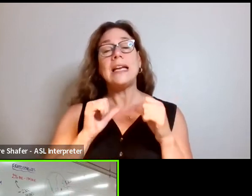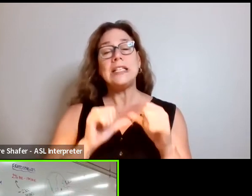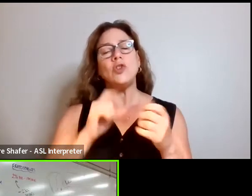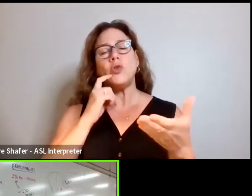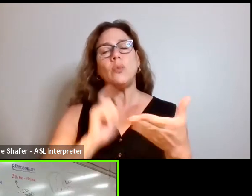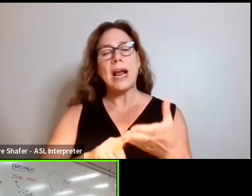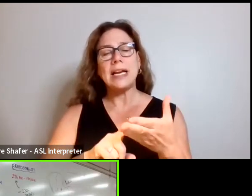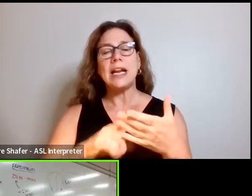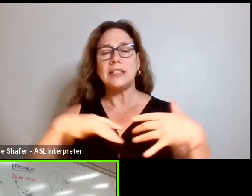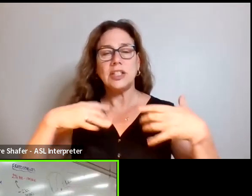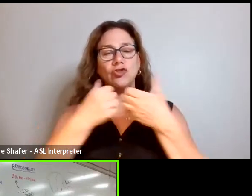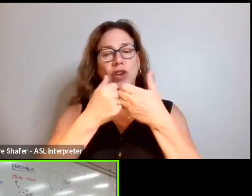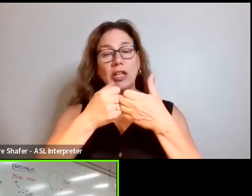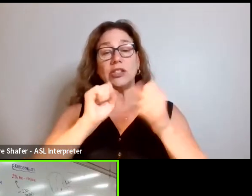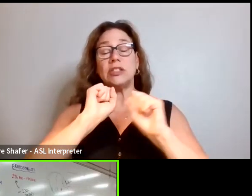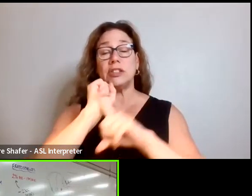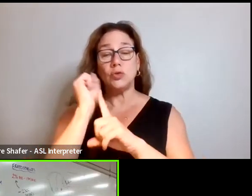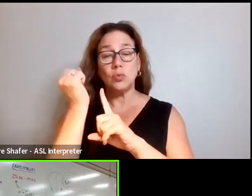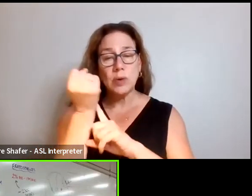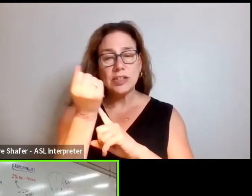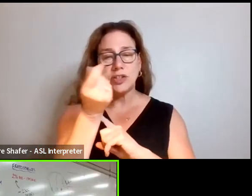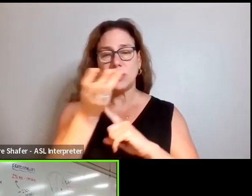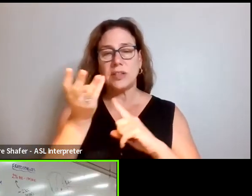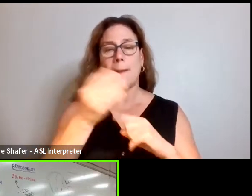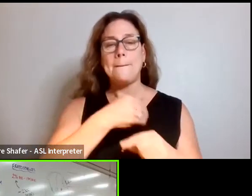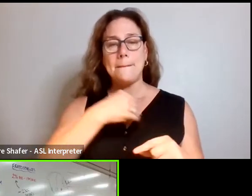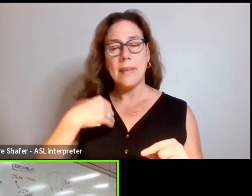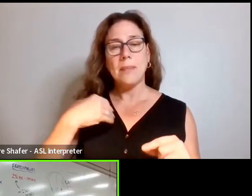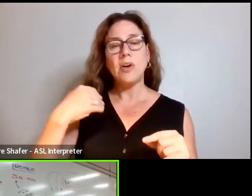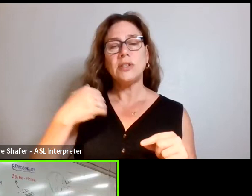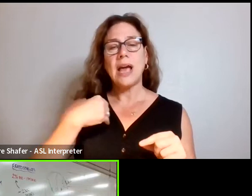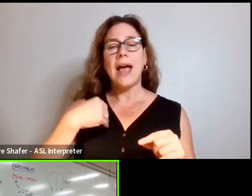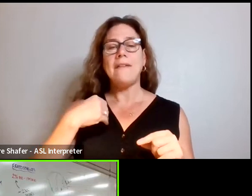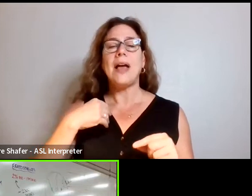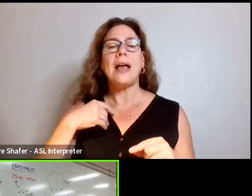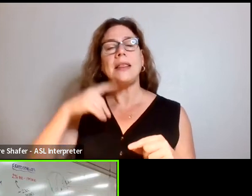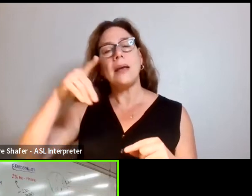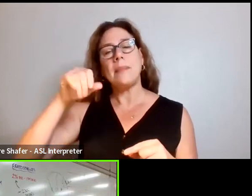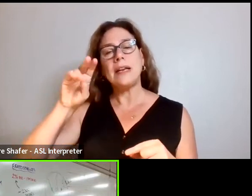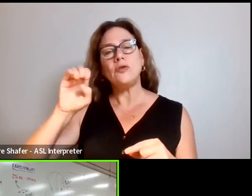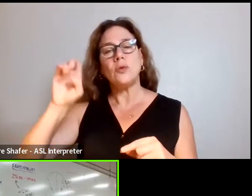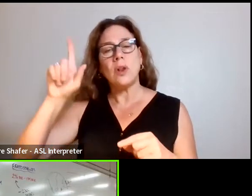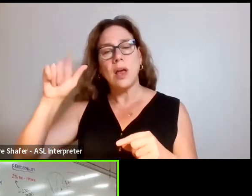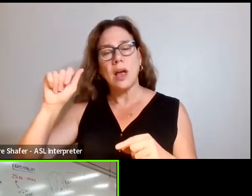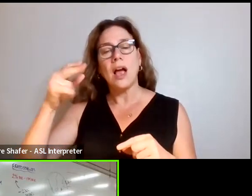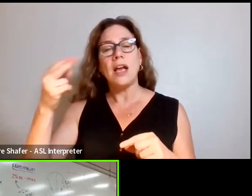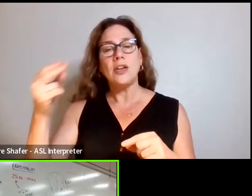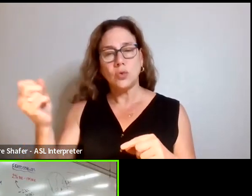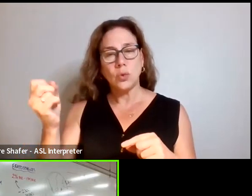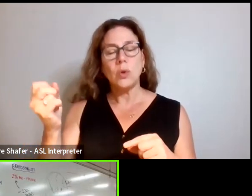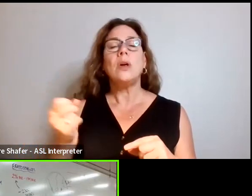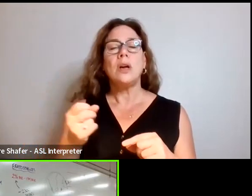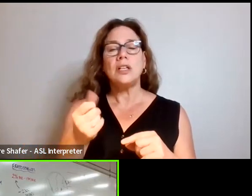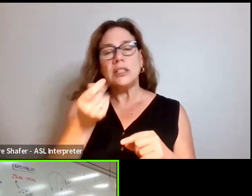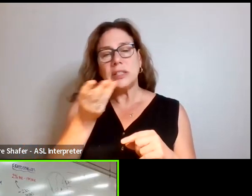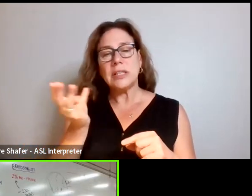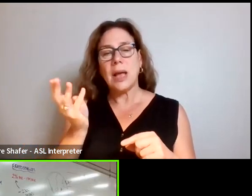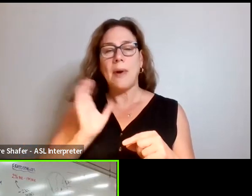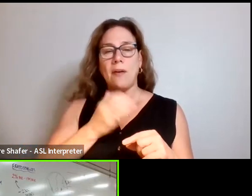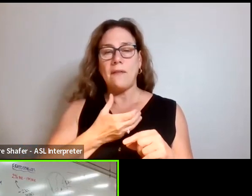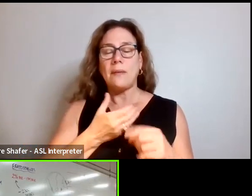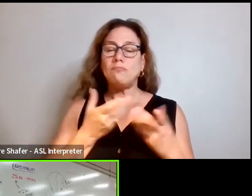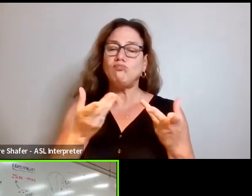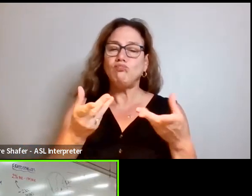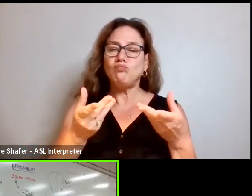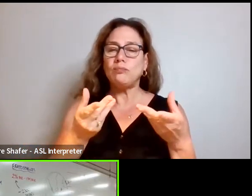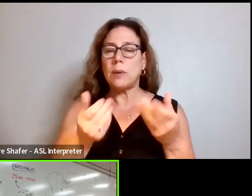challenging situation that some of our members have up at Peninsula High School. It's some of the